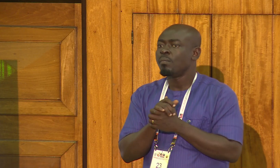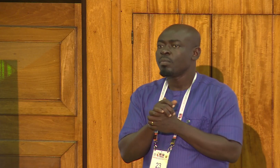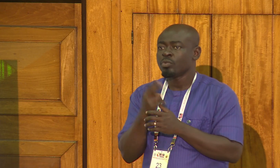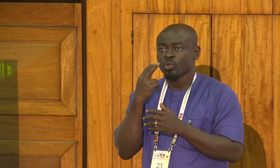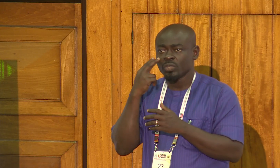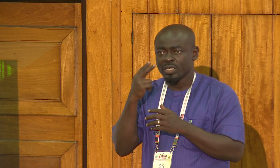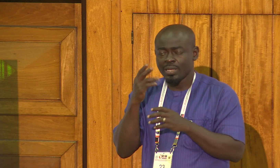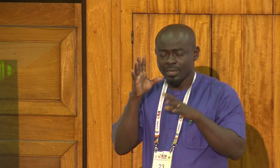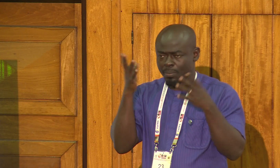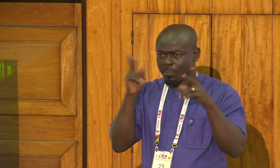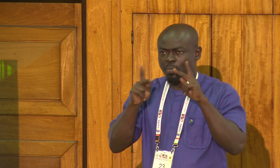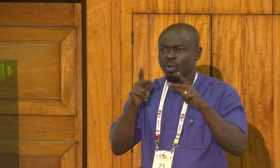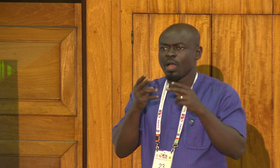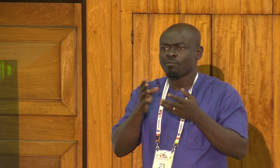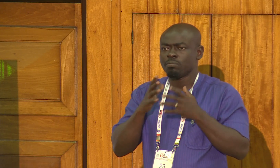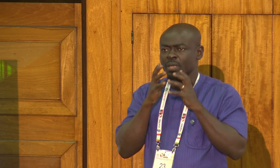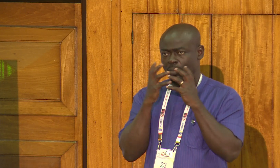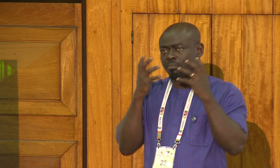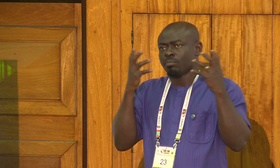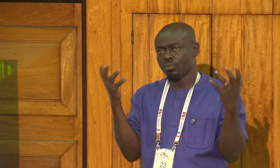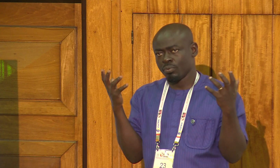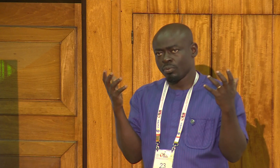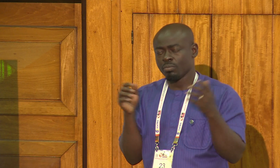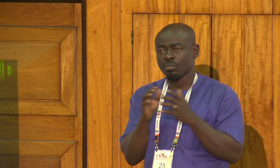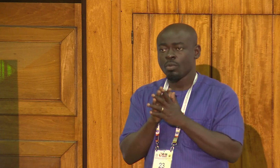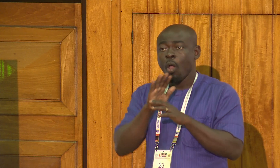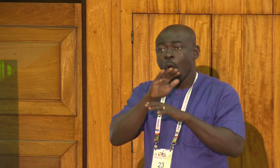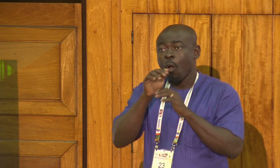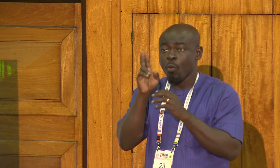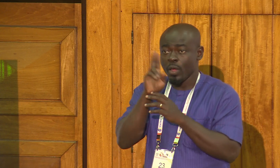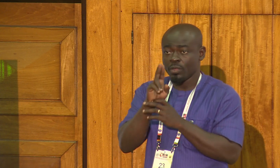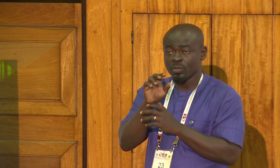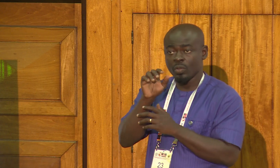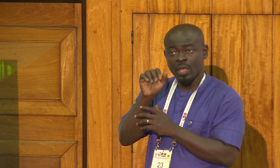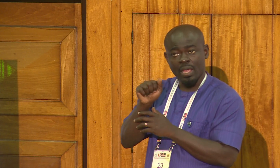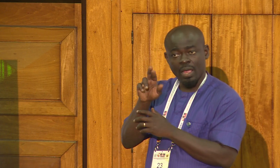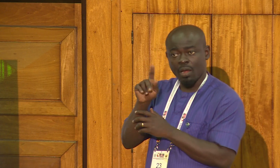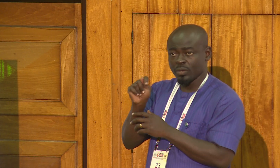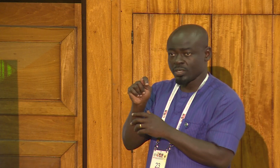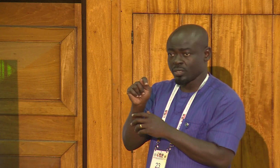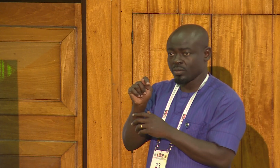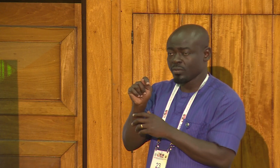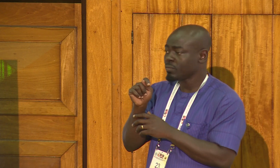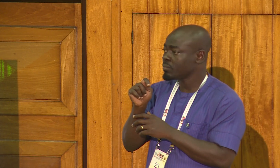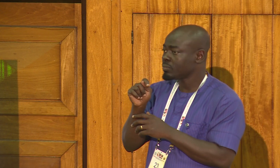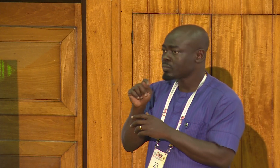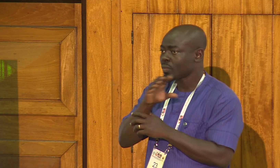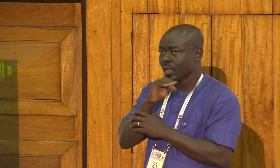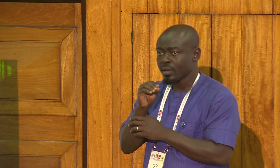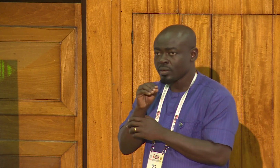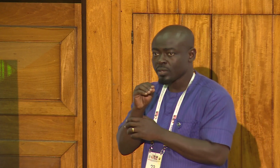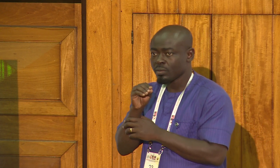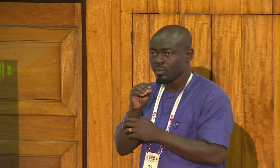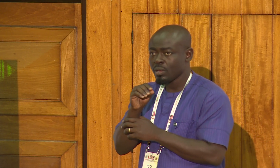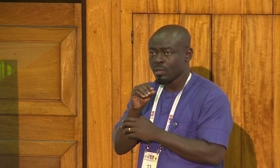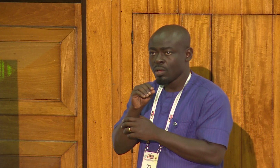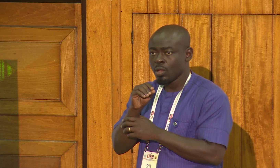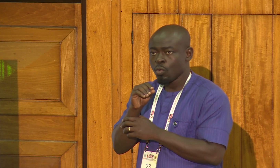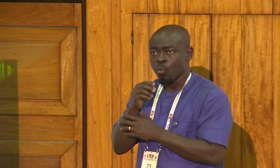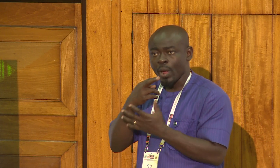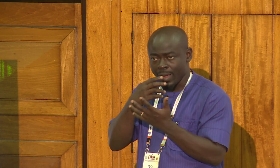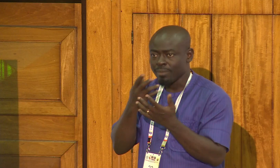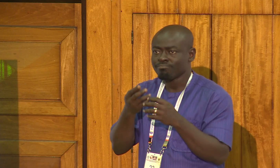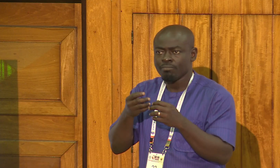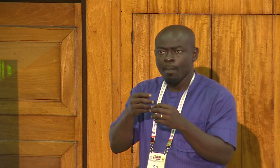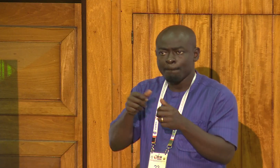weight gain. But there are some antiretroviral treatment, integrase inhibitors, TAF, that are associated with